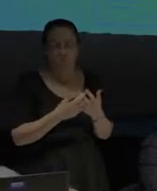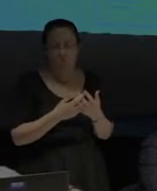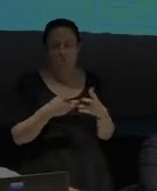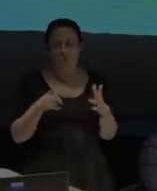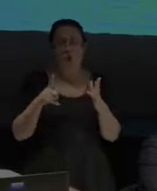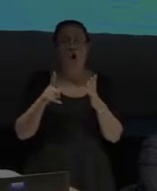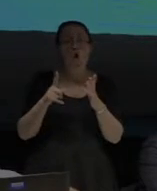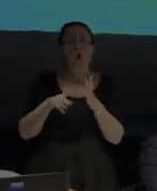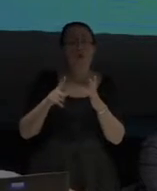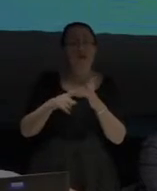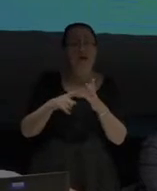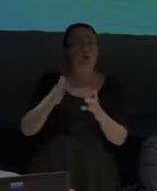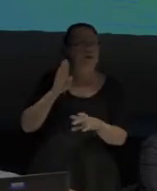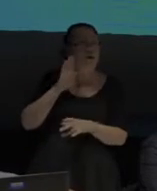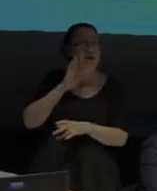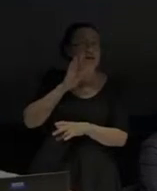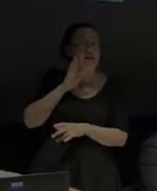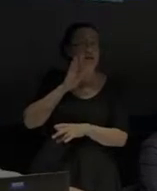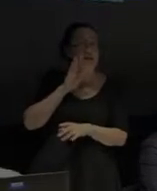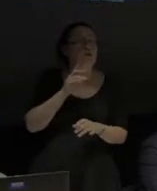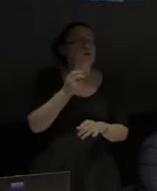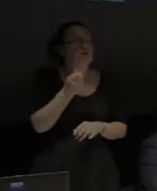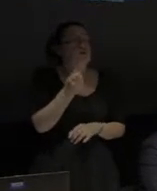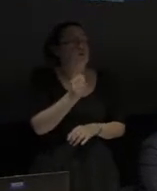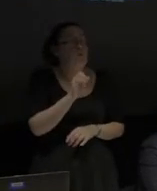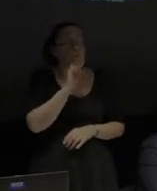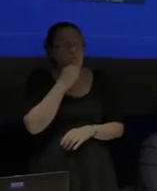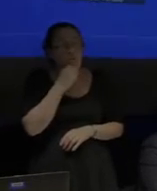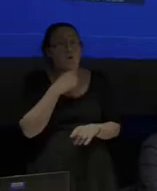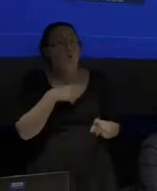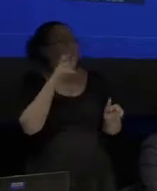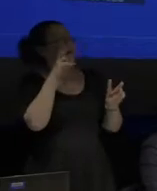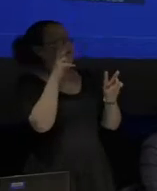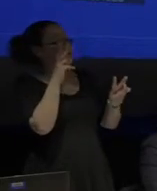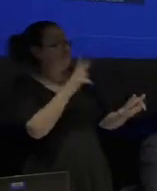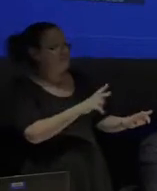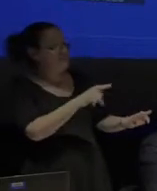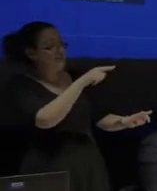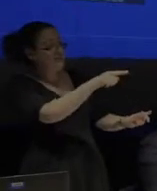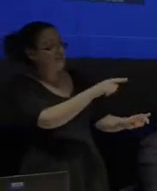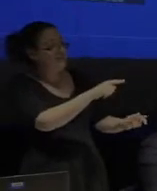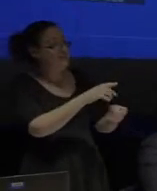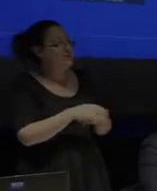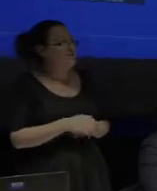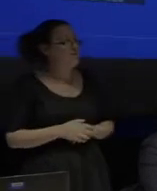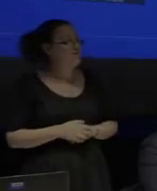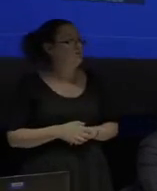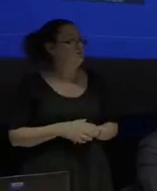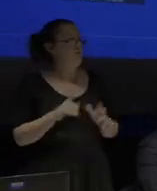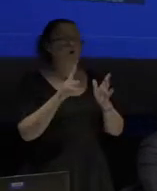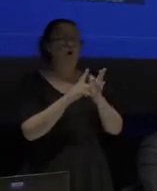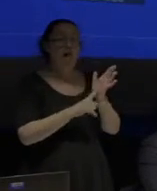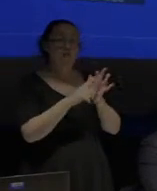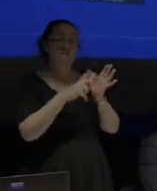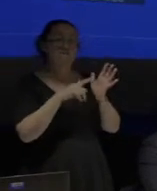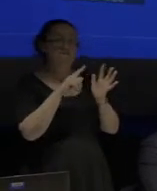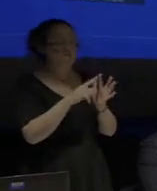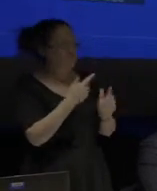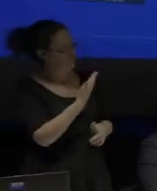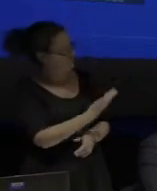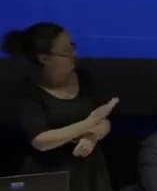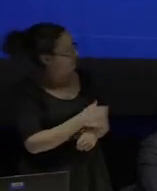us? Well, in a few minutes. All right, okay. I can see him, so we're getting closer. Olive. Thank